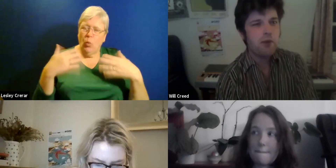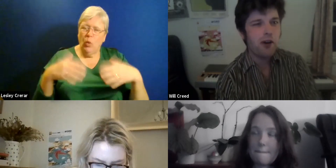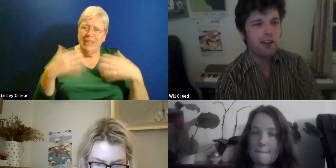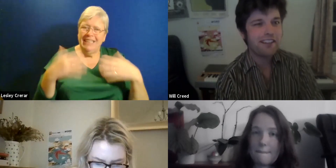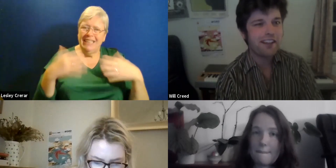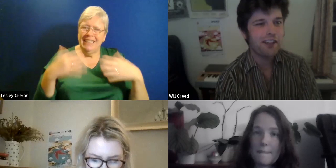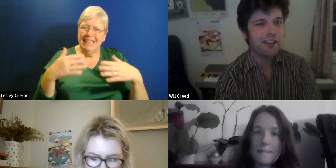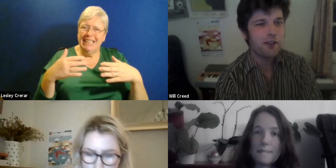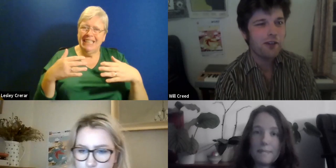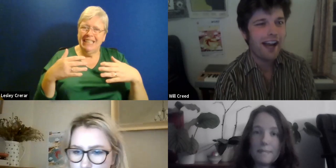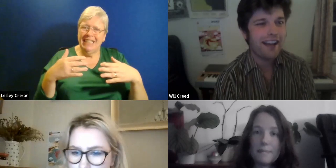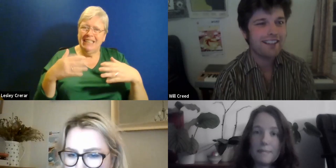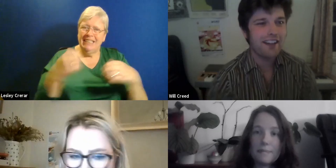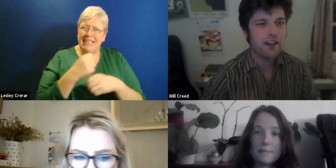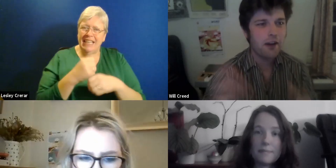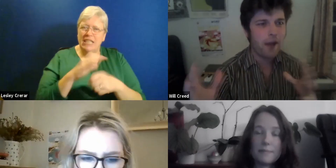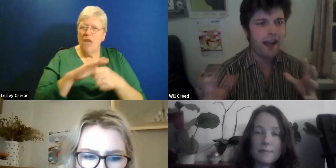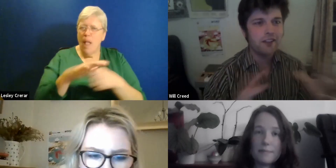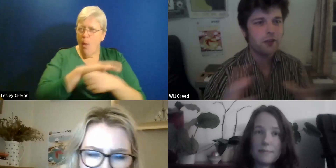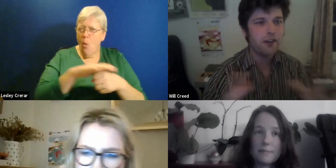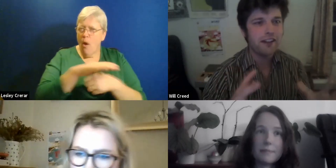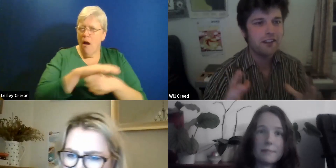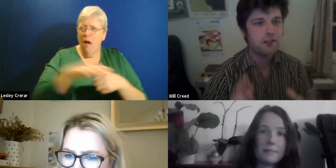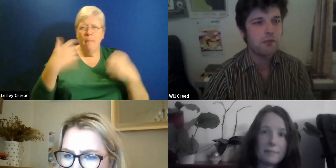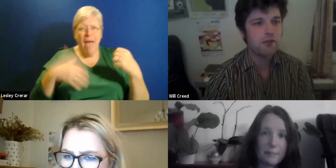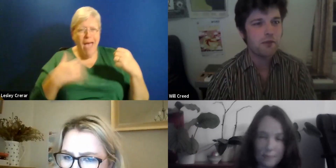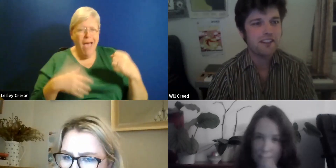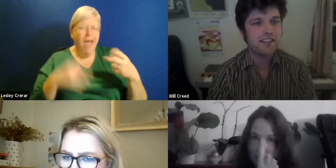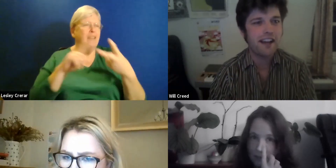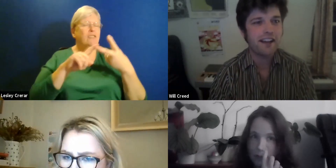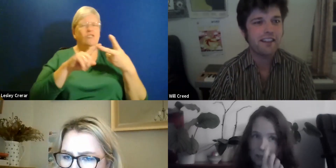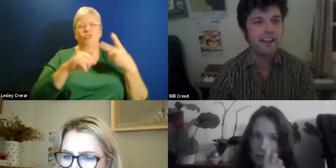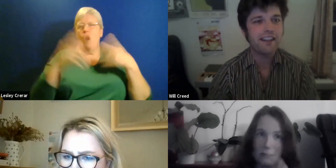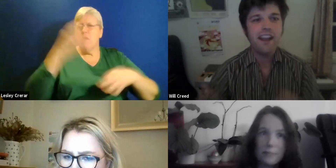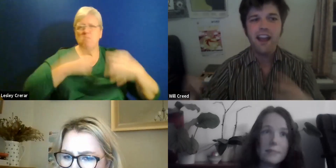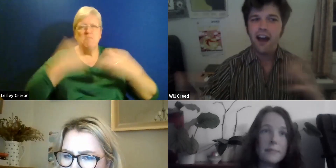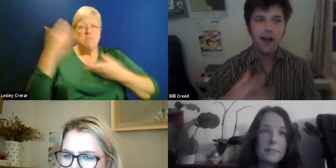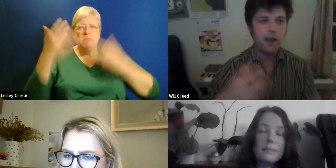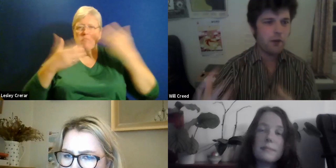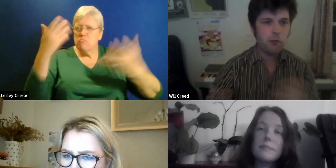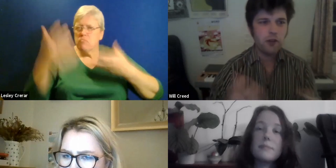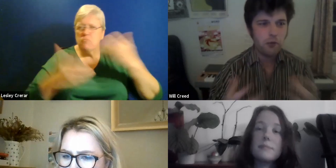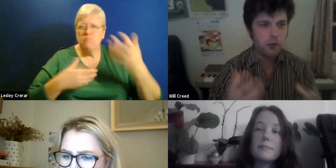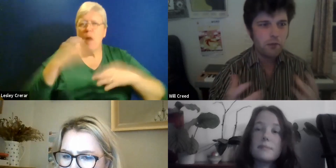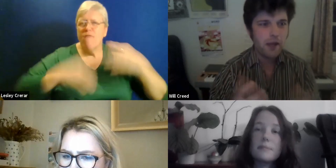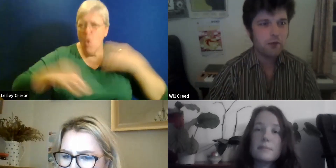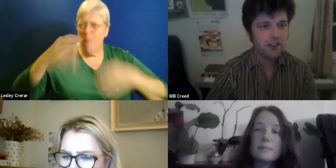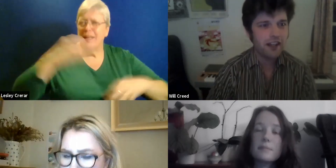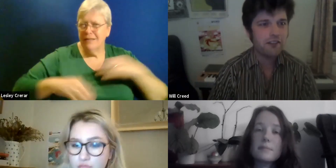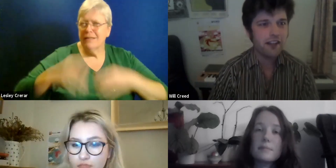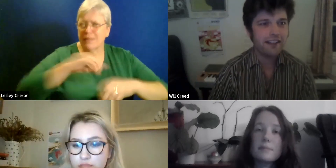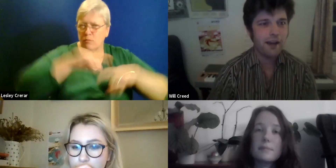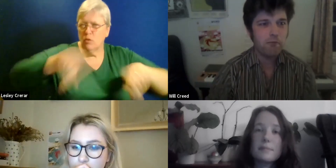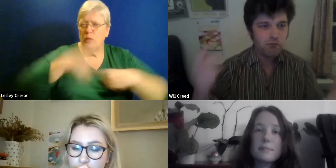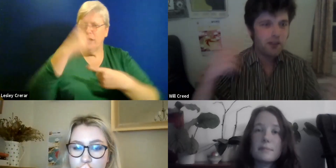that only put on kind of like local acts, either bands or literary performances, that kind of thing, that, you know, we would be able to